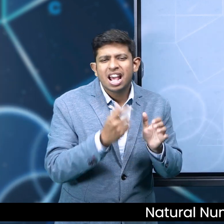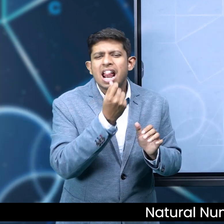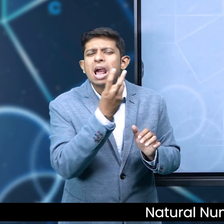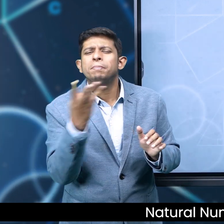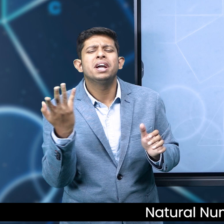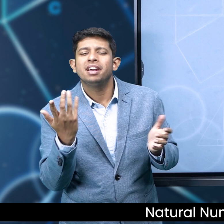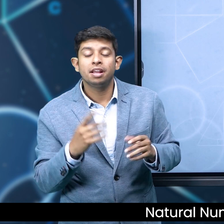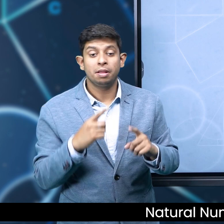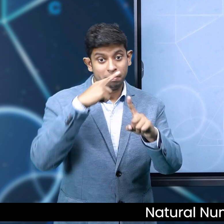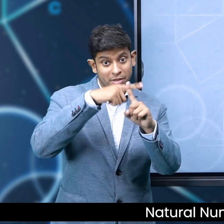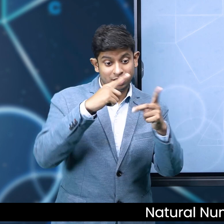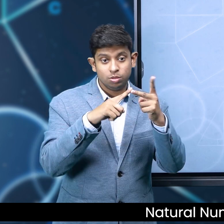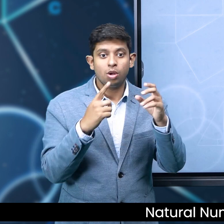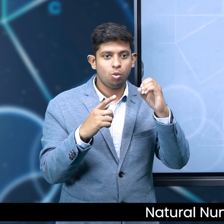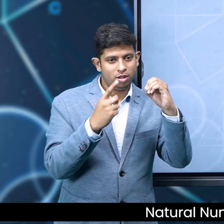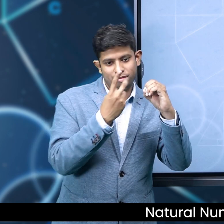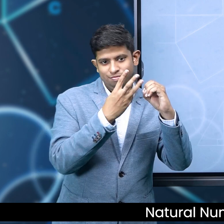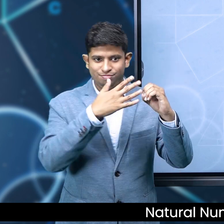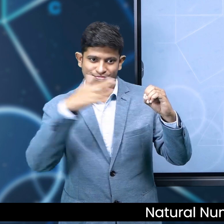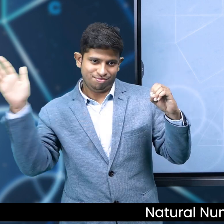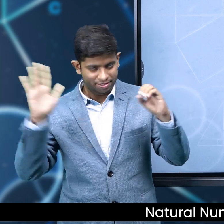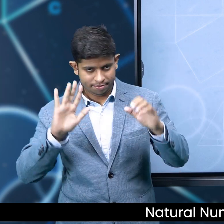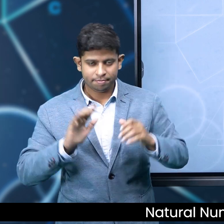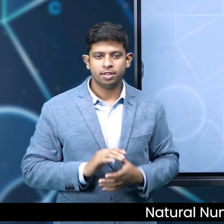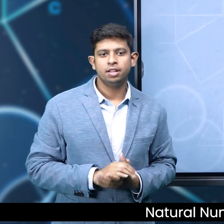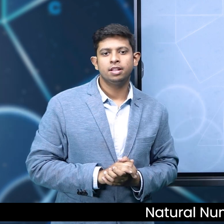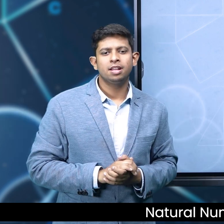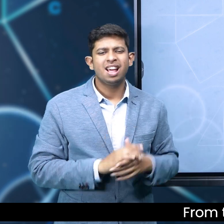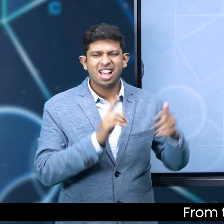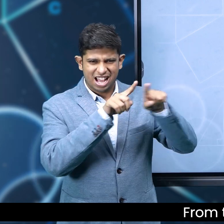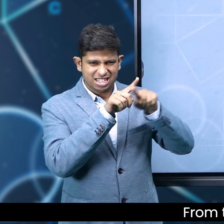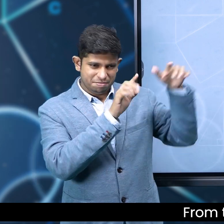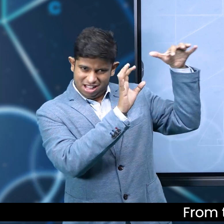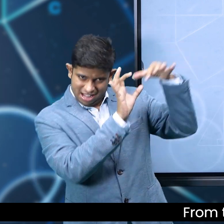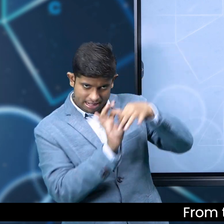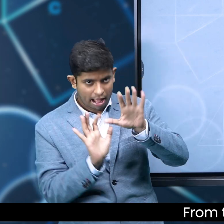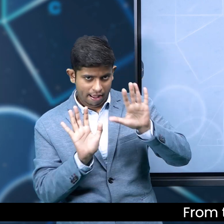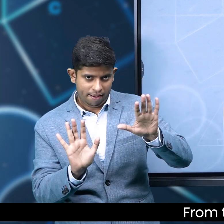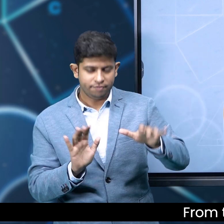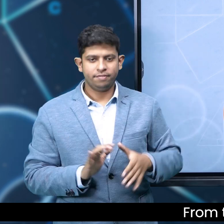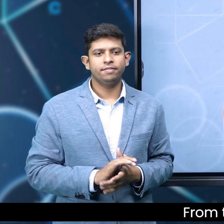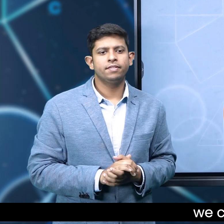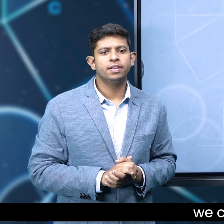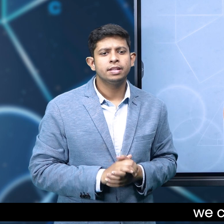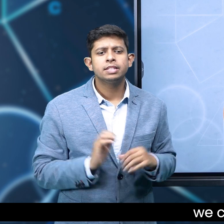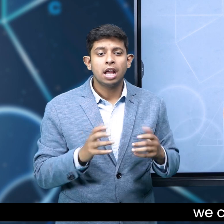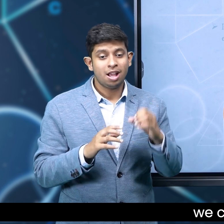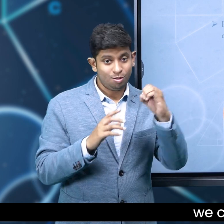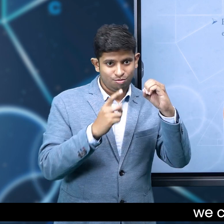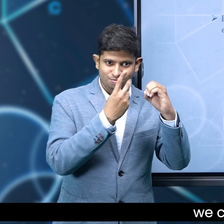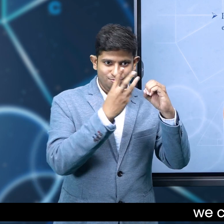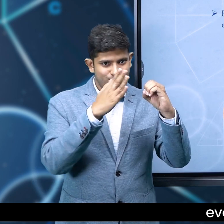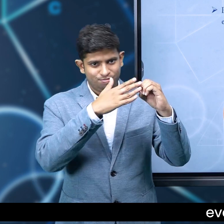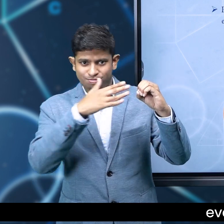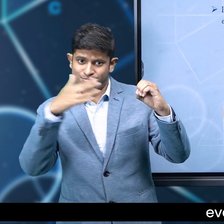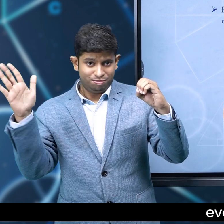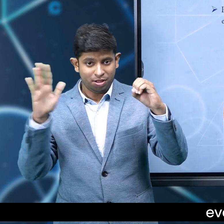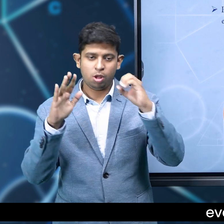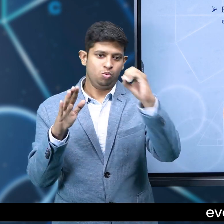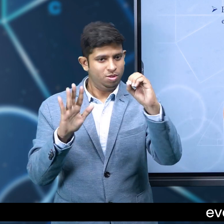Natural numbers and whole numbers. From the above definitions, we can understand that every whole number